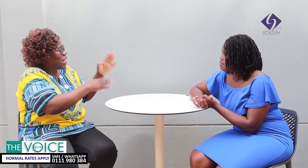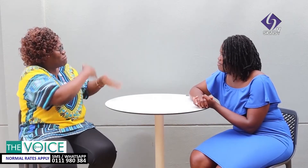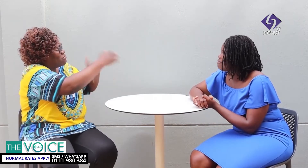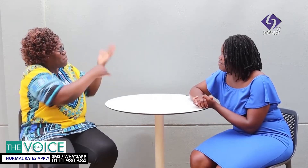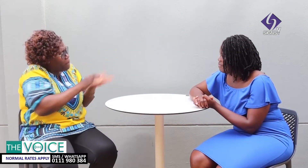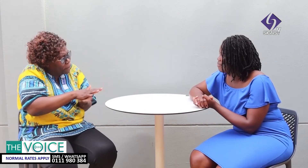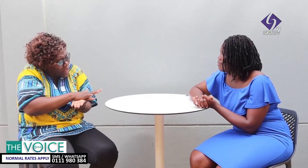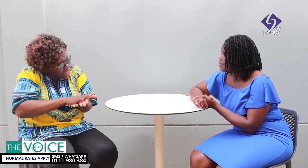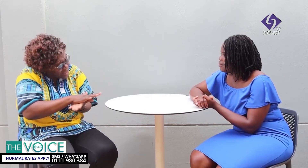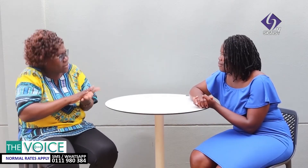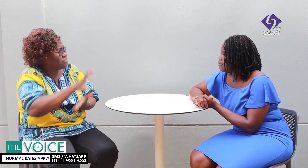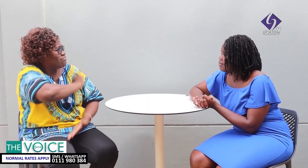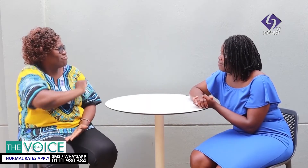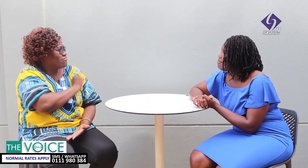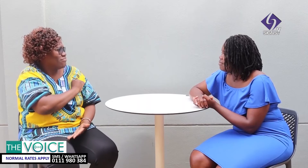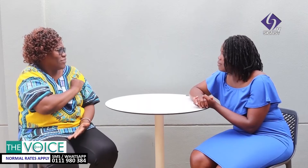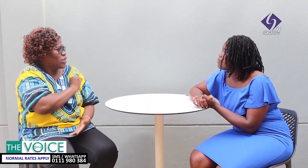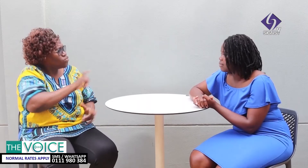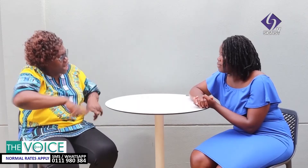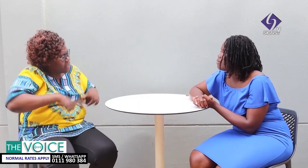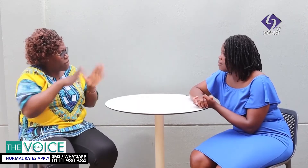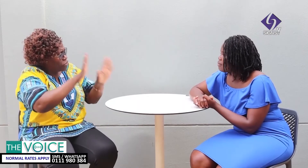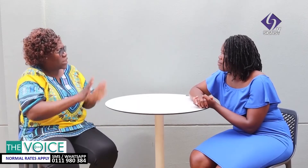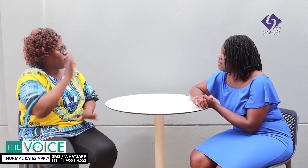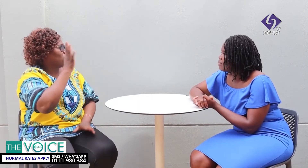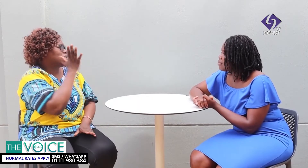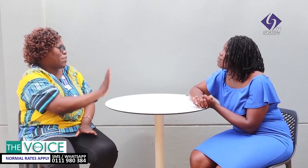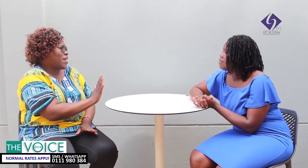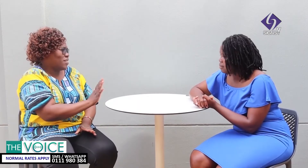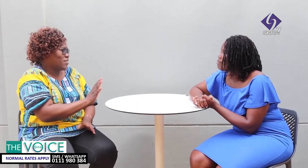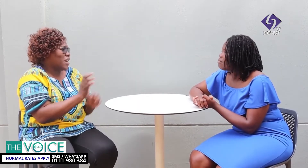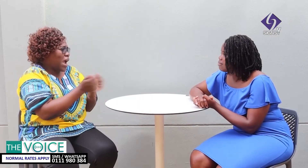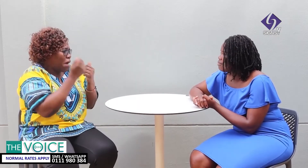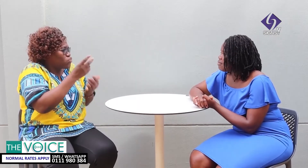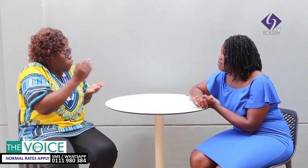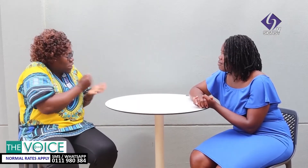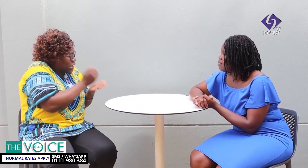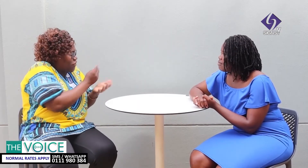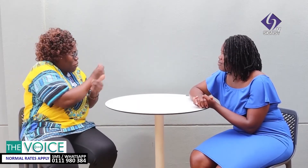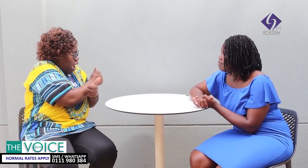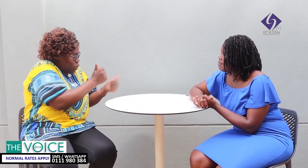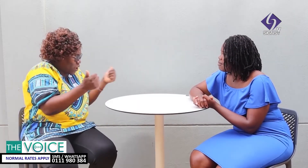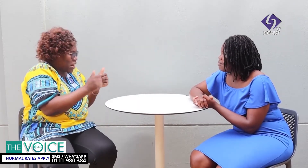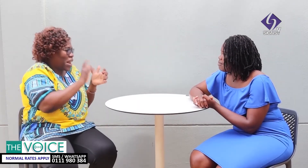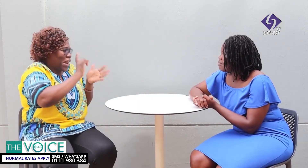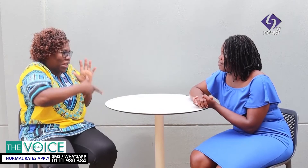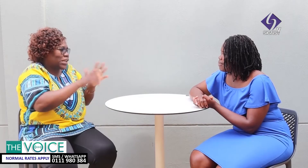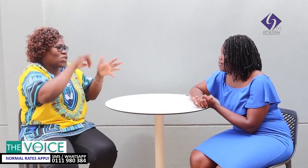I even washed clothes. I did a lot of things. I just did basic things, but I had the patience. I would save some money,